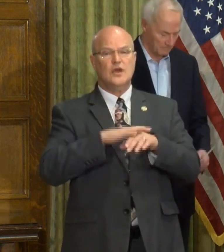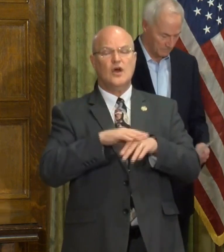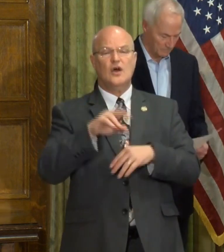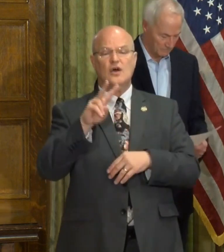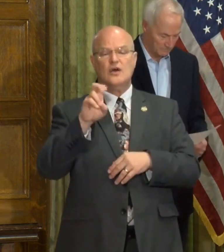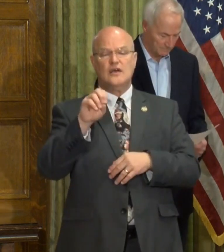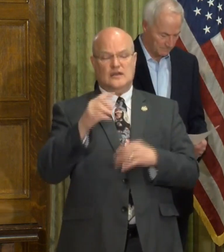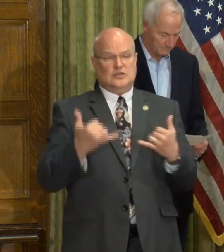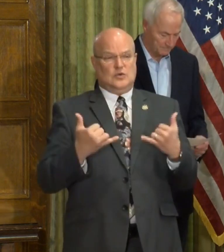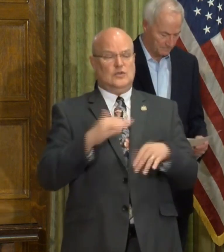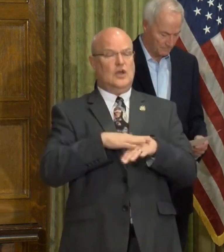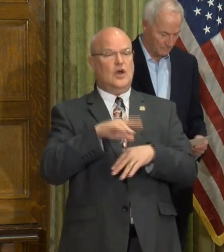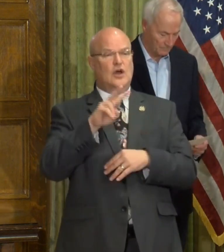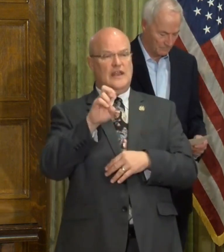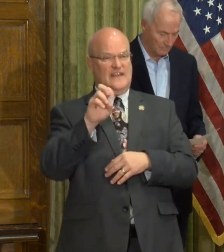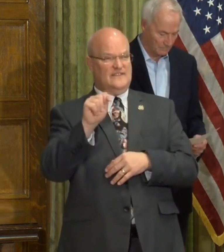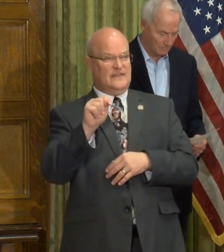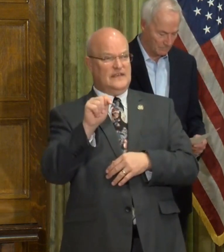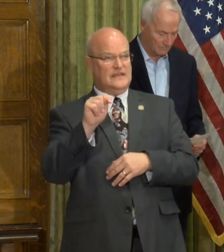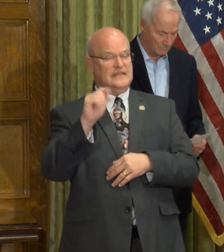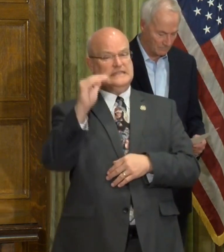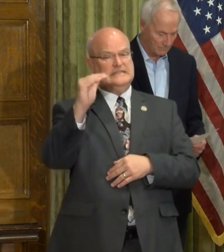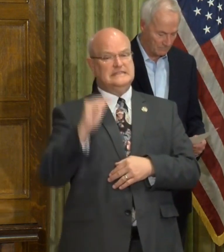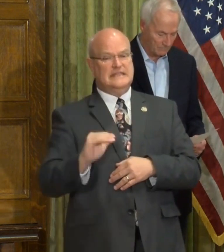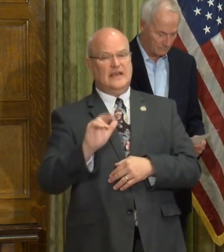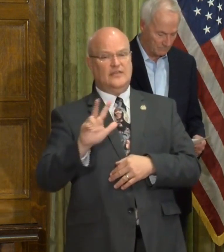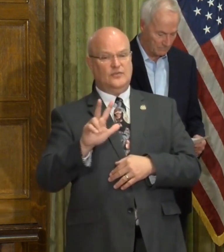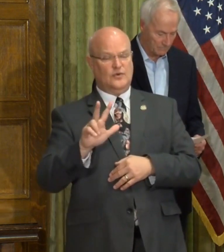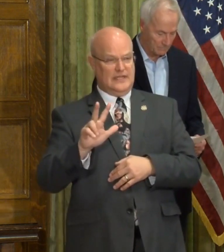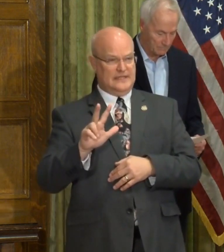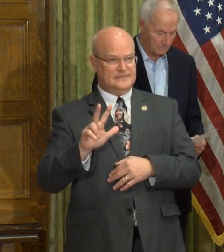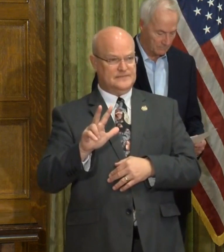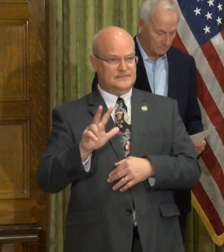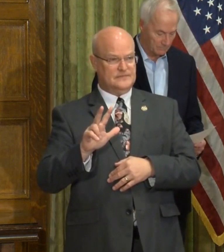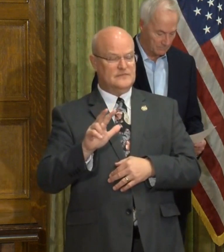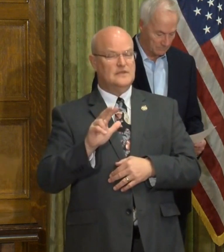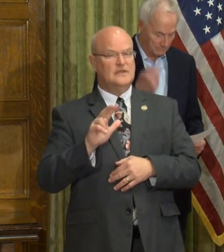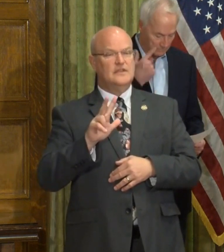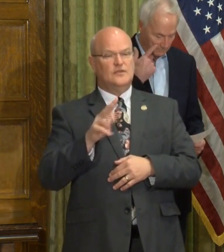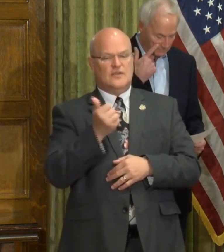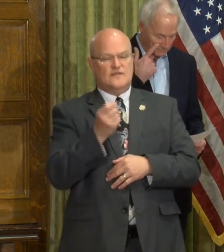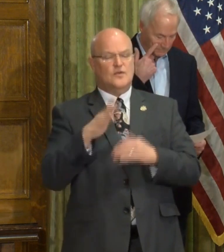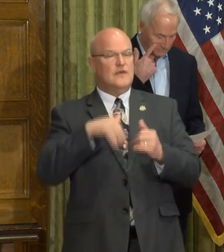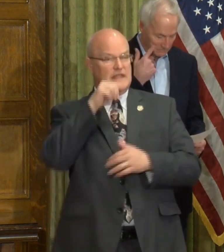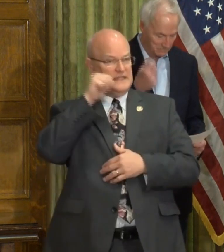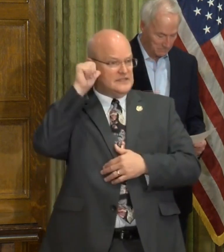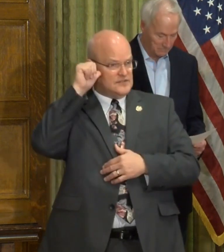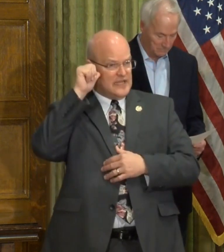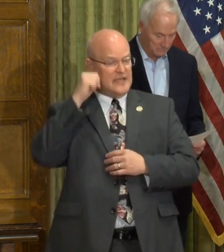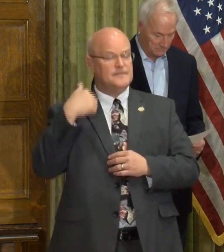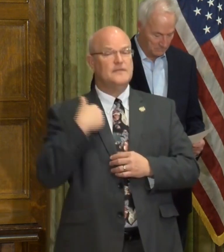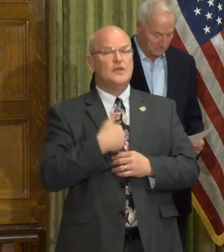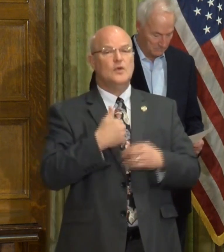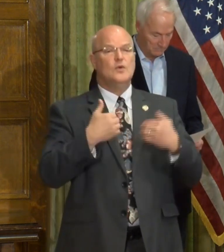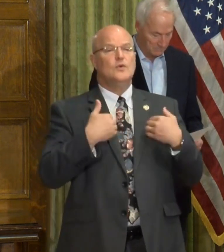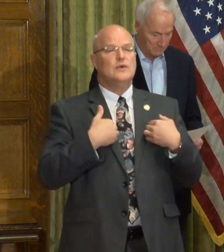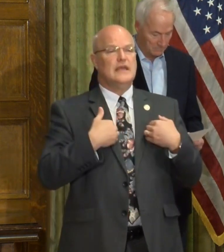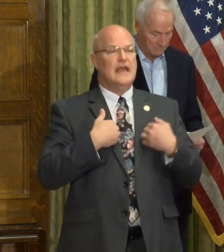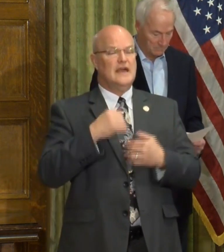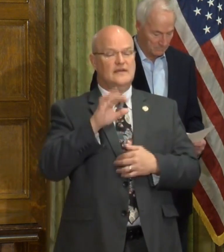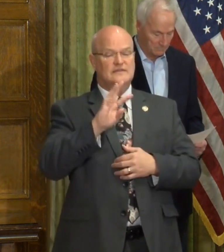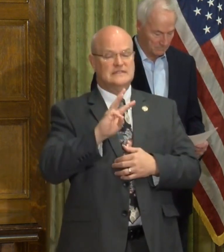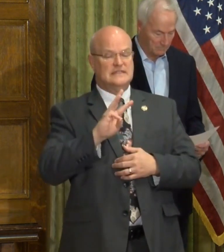23 who are currently on a ventilator. That is down 3 from yesterday, 3 fewer than yesterday. And we